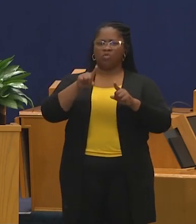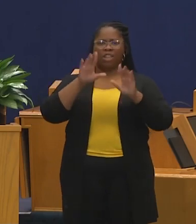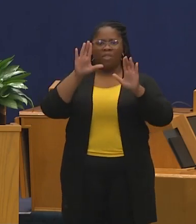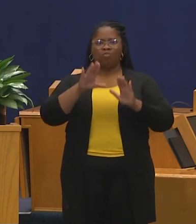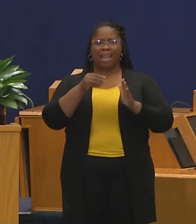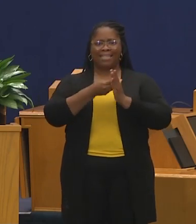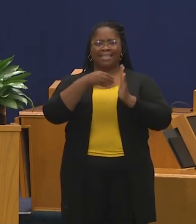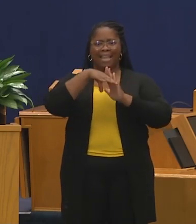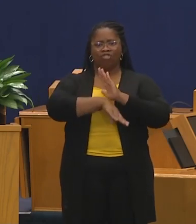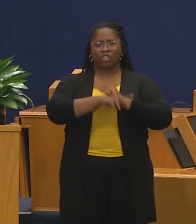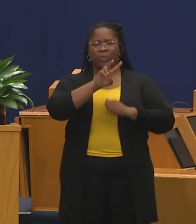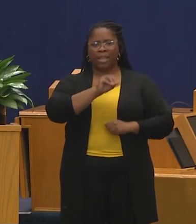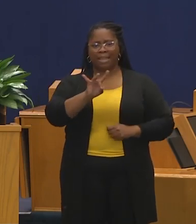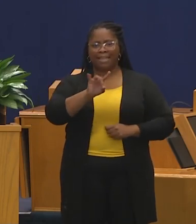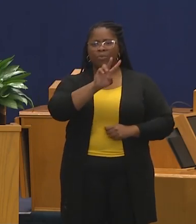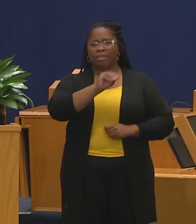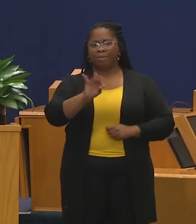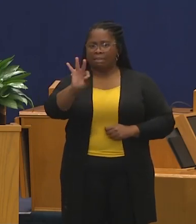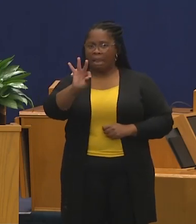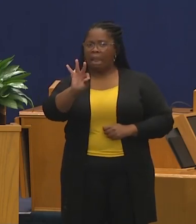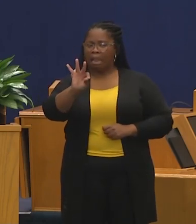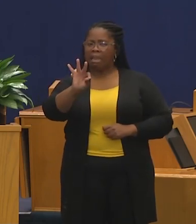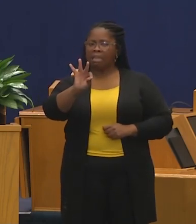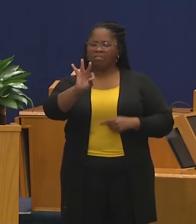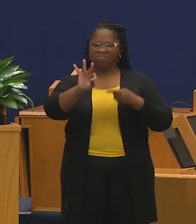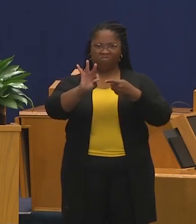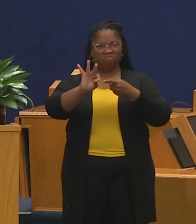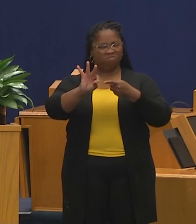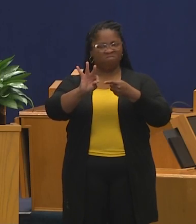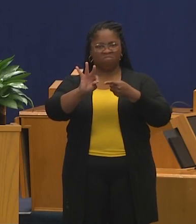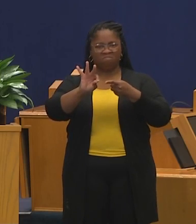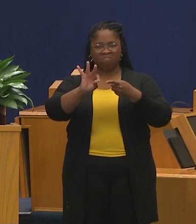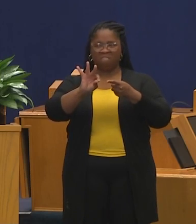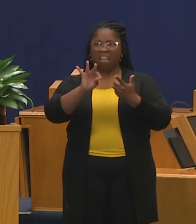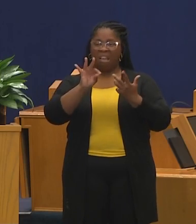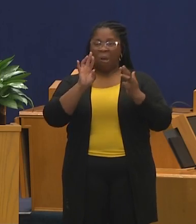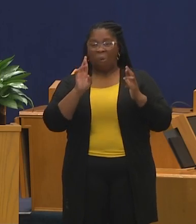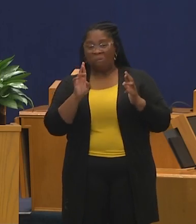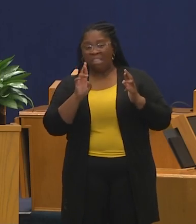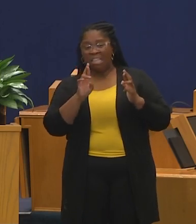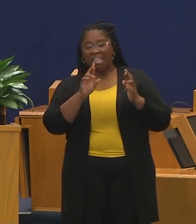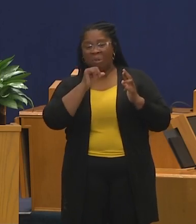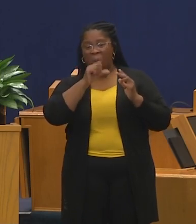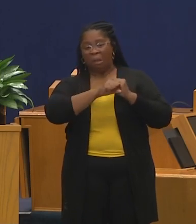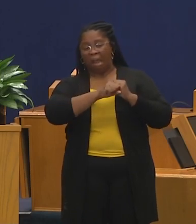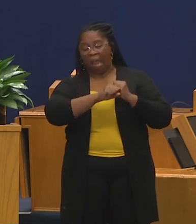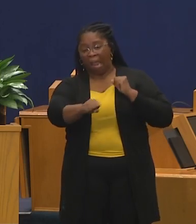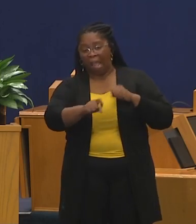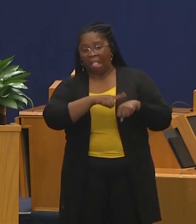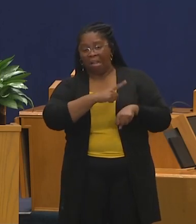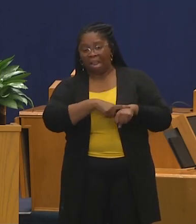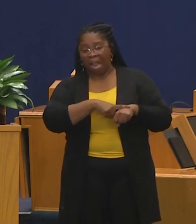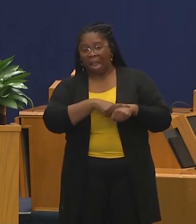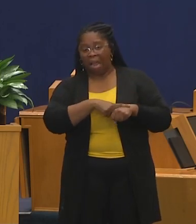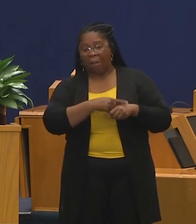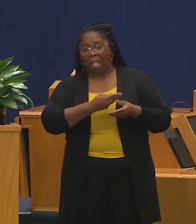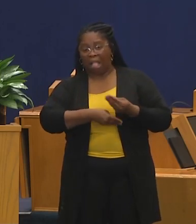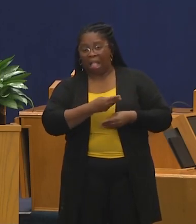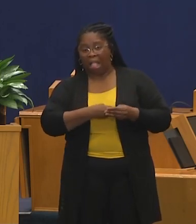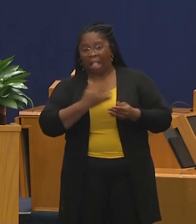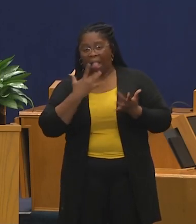Recession, 2008, 2009. I hope that we won't see something as prolonged, but I will tell you that we will all be tightening up